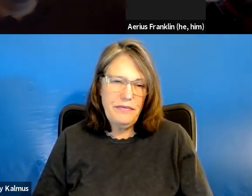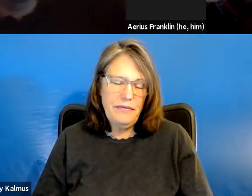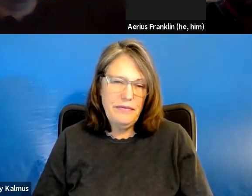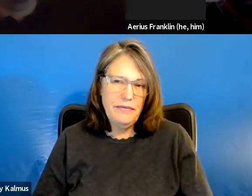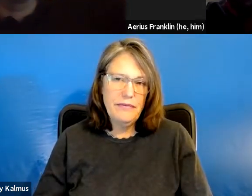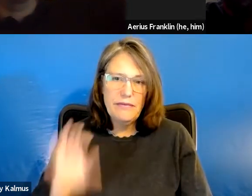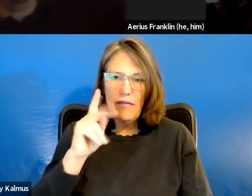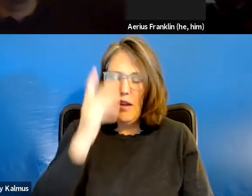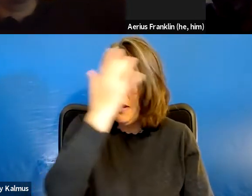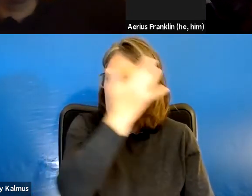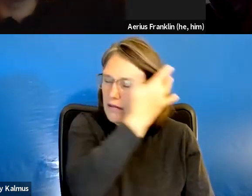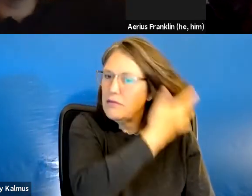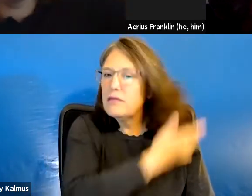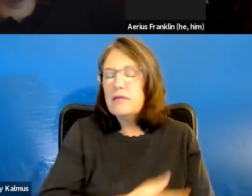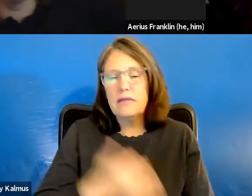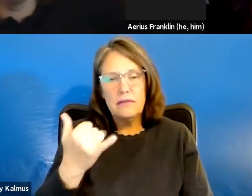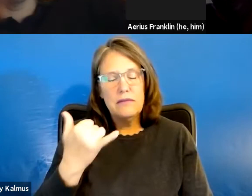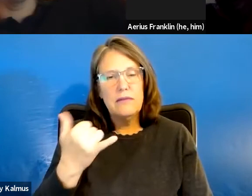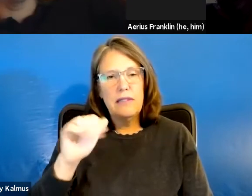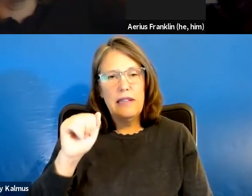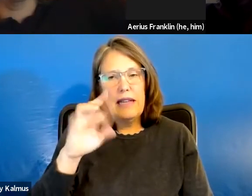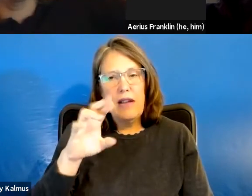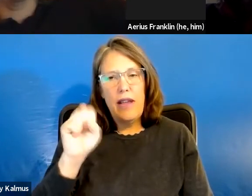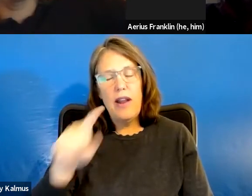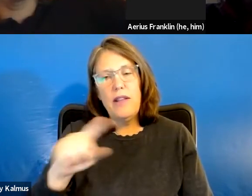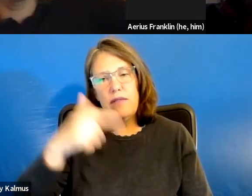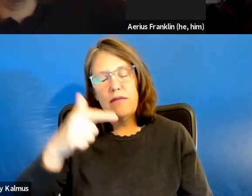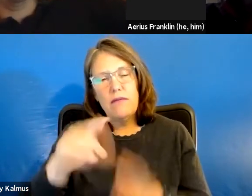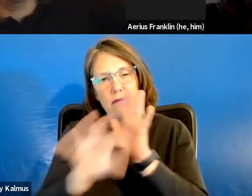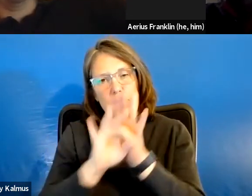All right, Arius, you get to pick the next category.